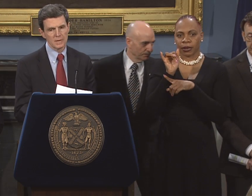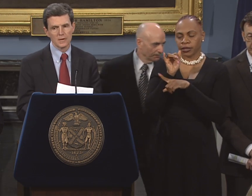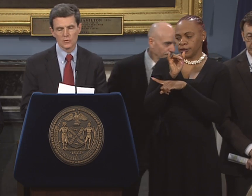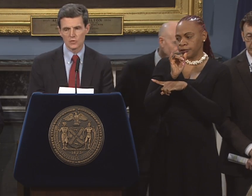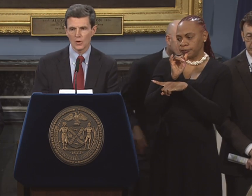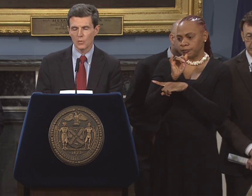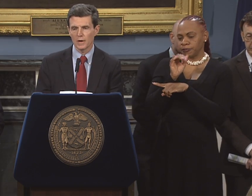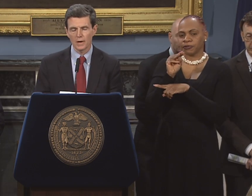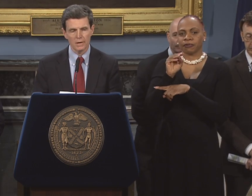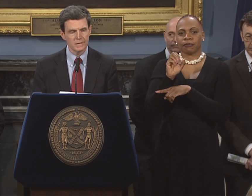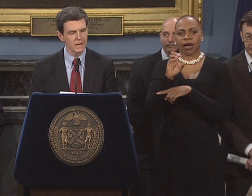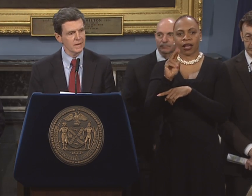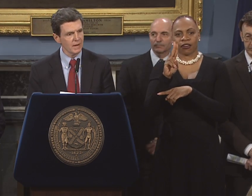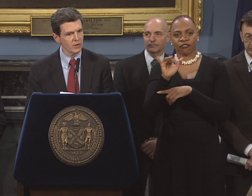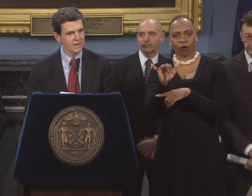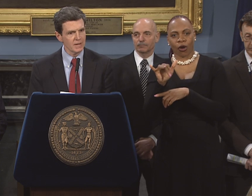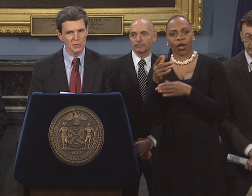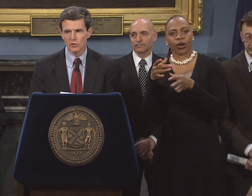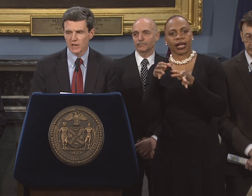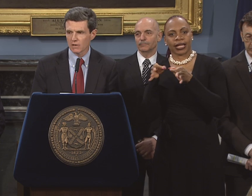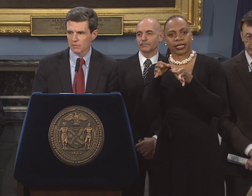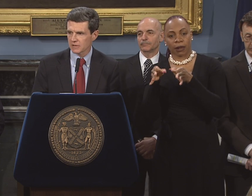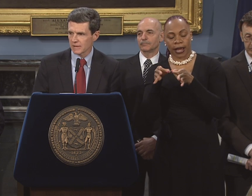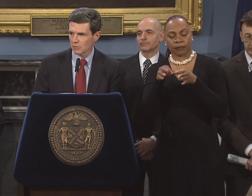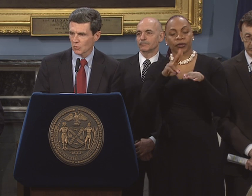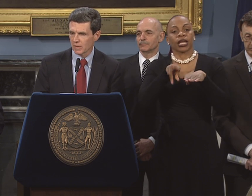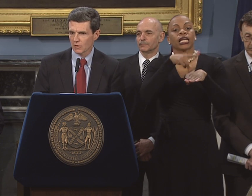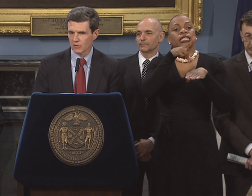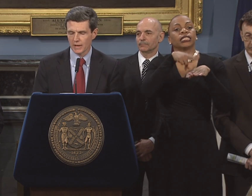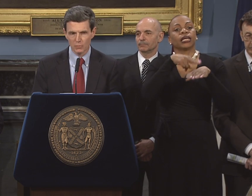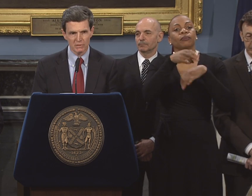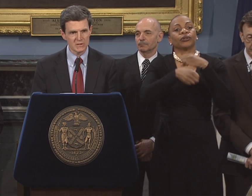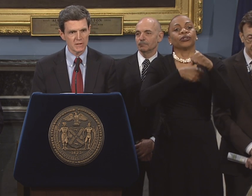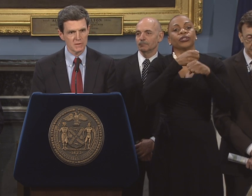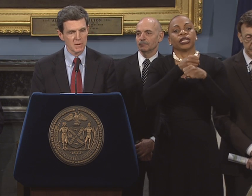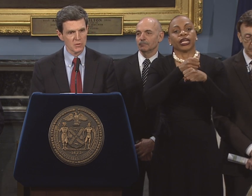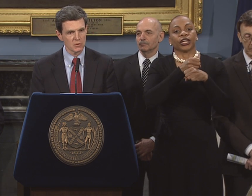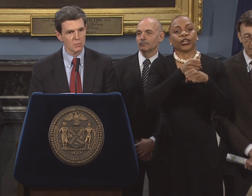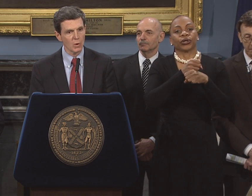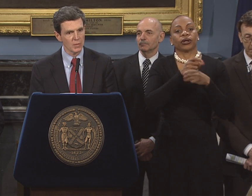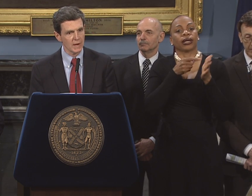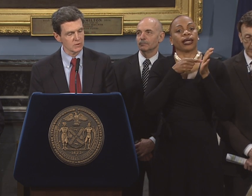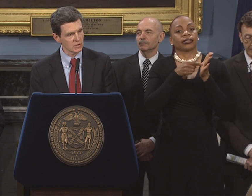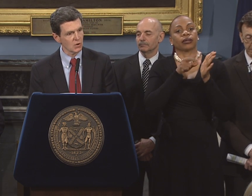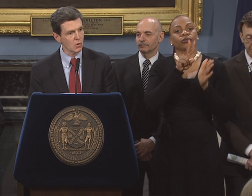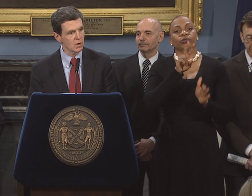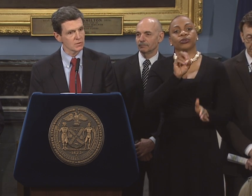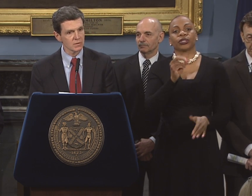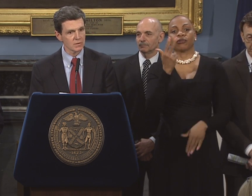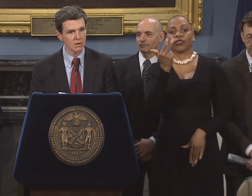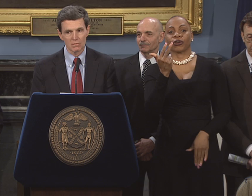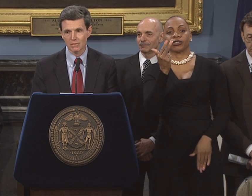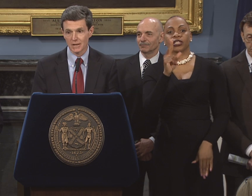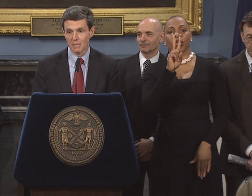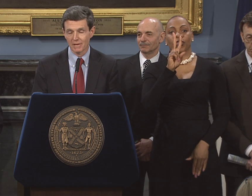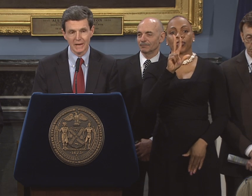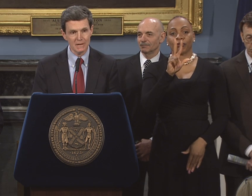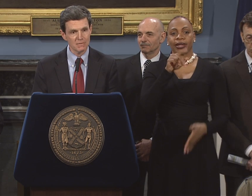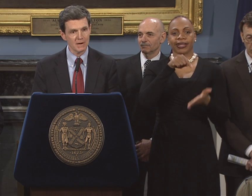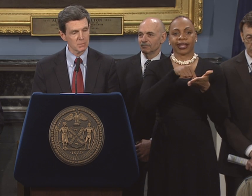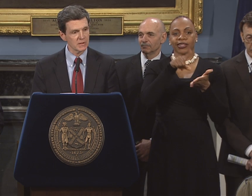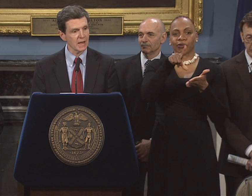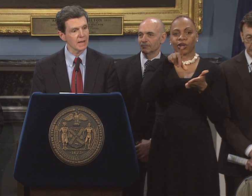Yes. So on a typical year, for example, 2013, we received about 31,000 calls, so roughly